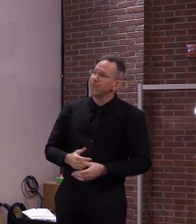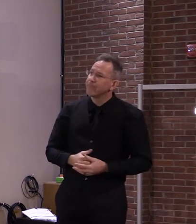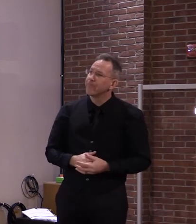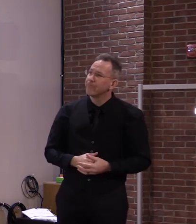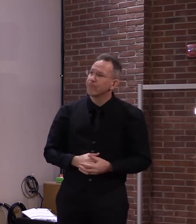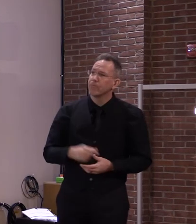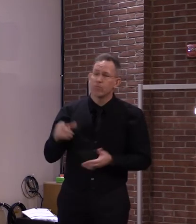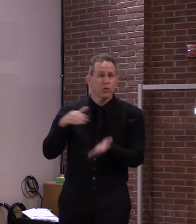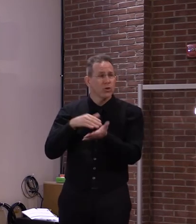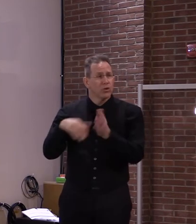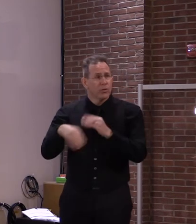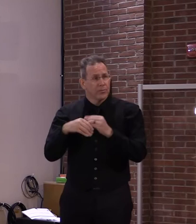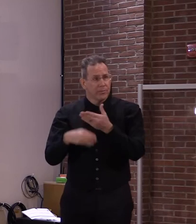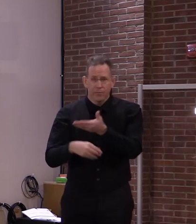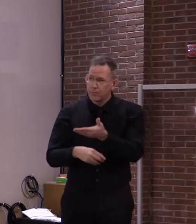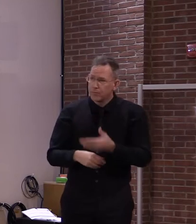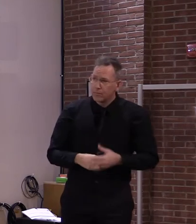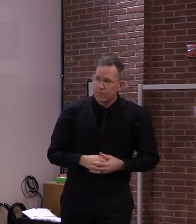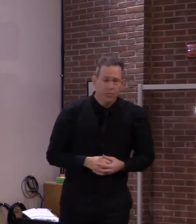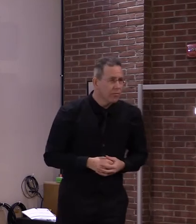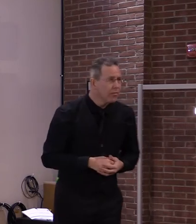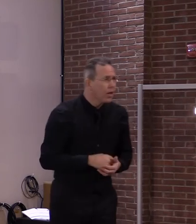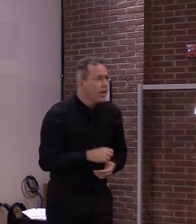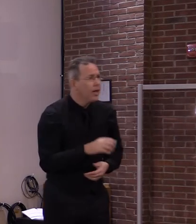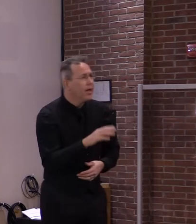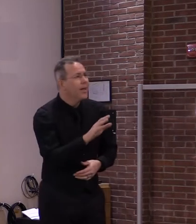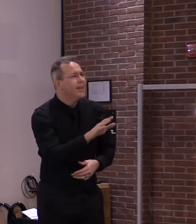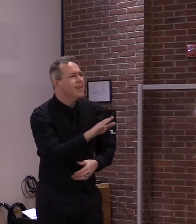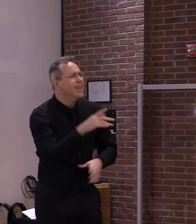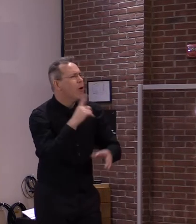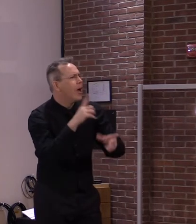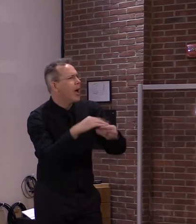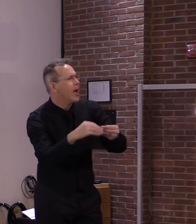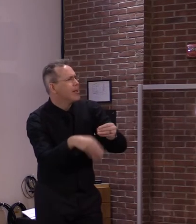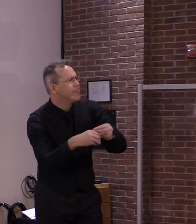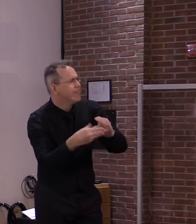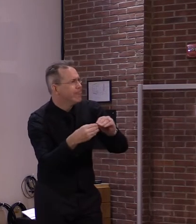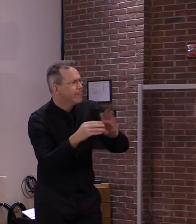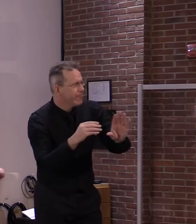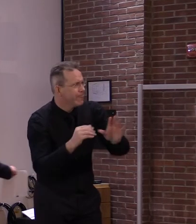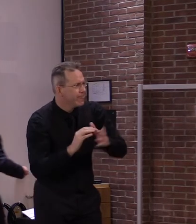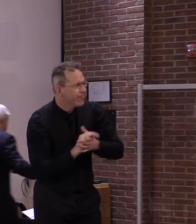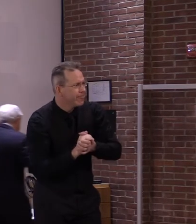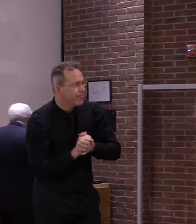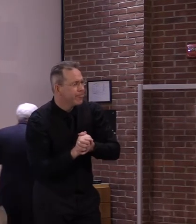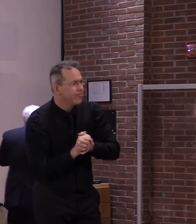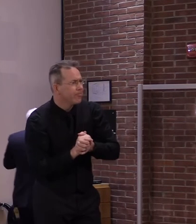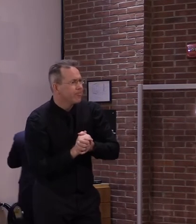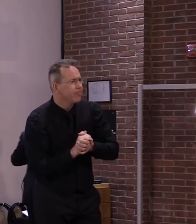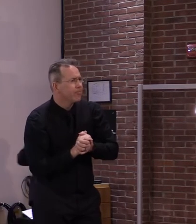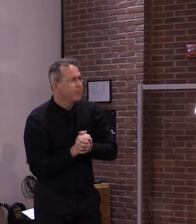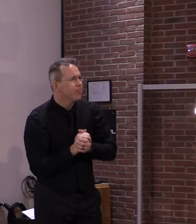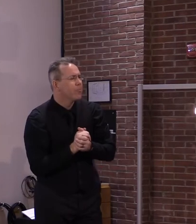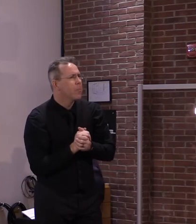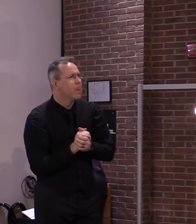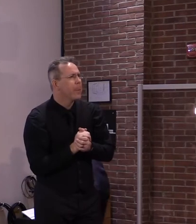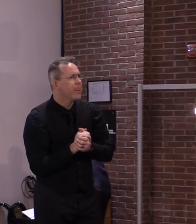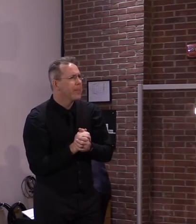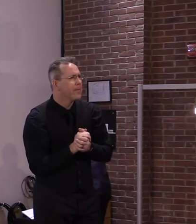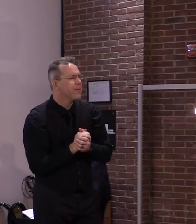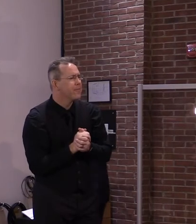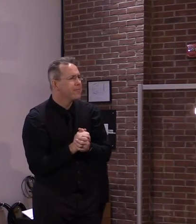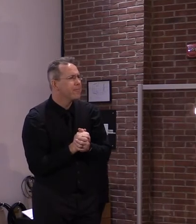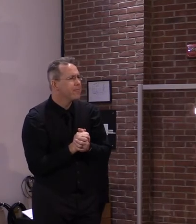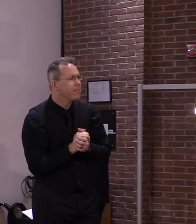you and i just wanted to add one quick uh comment to the answer i gave previously because people may